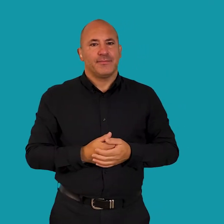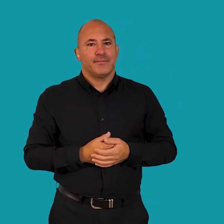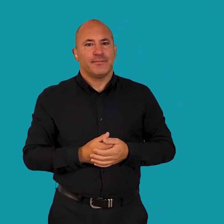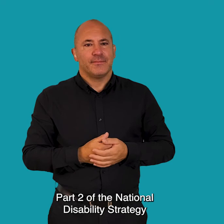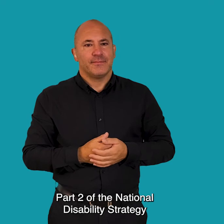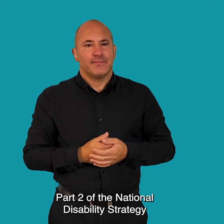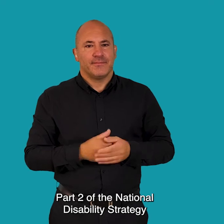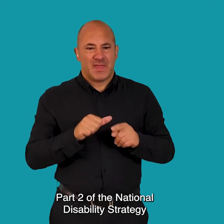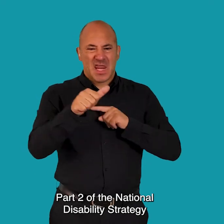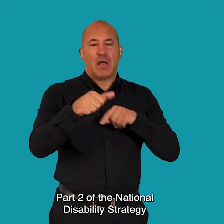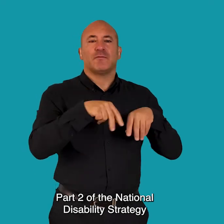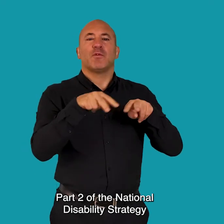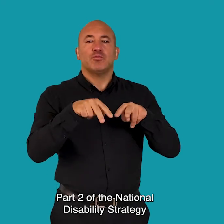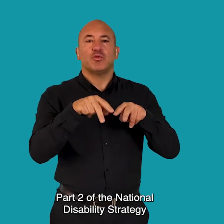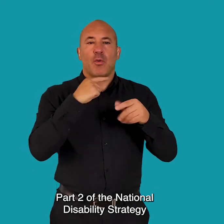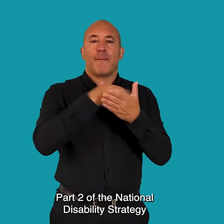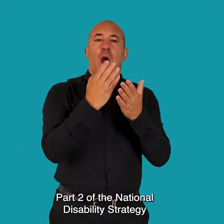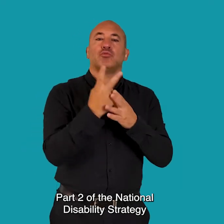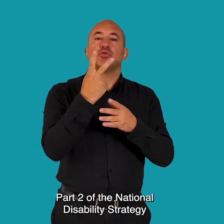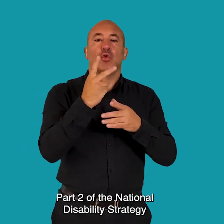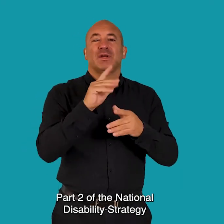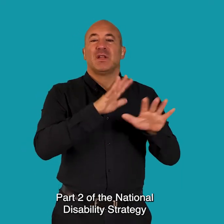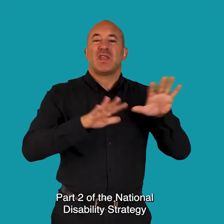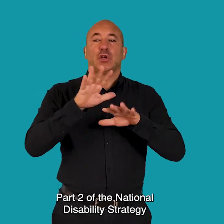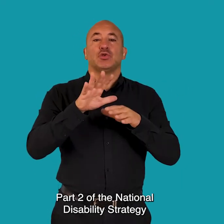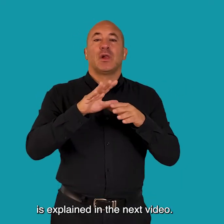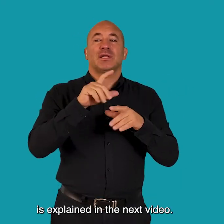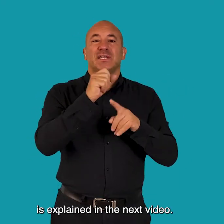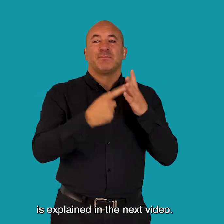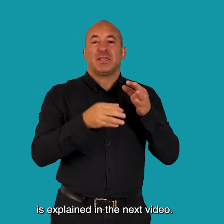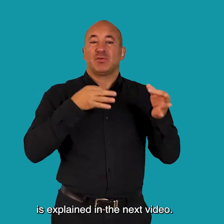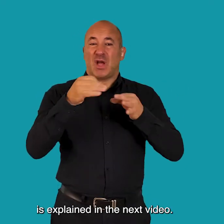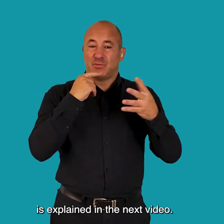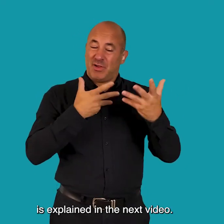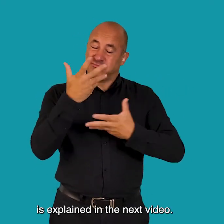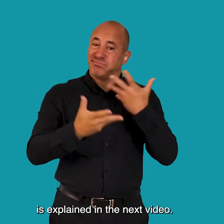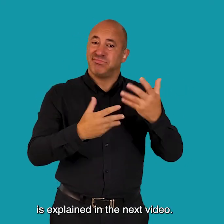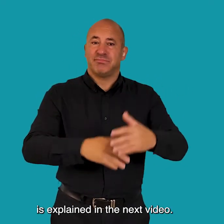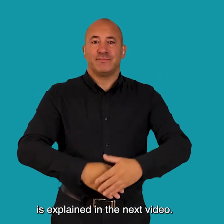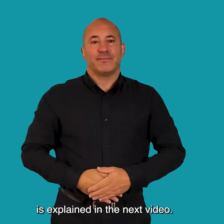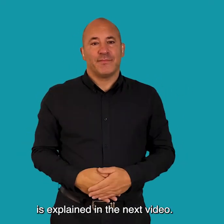Part 2 of the National Disability Strategy is explained in the next video.